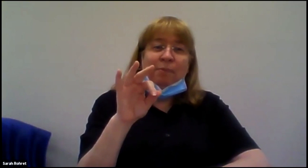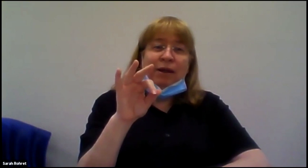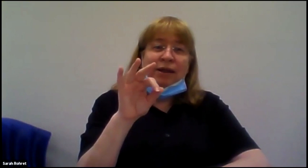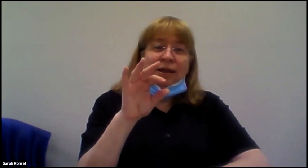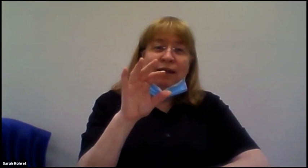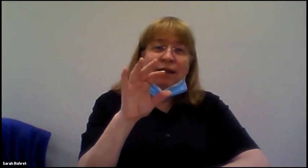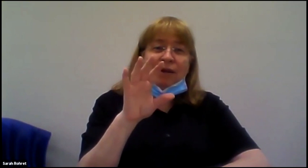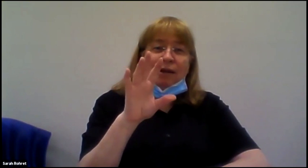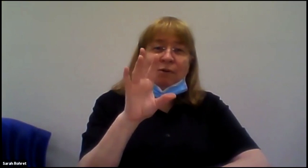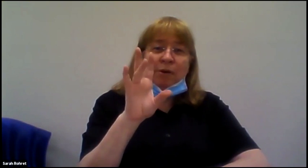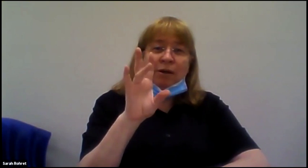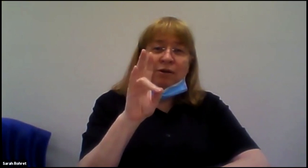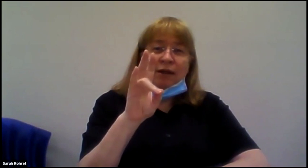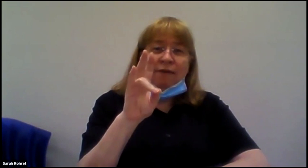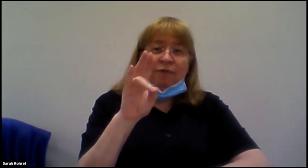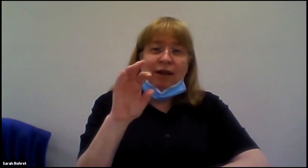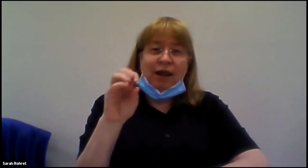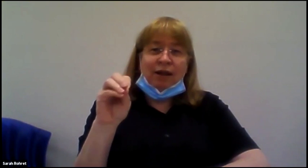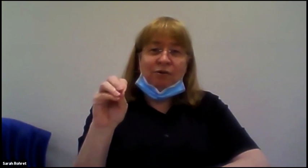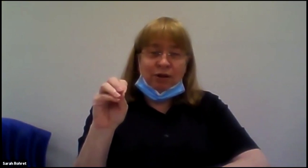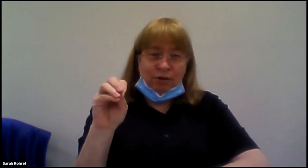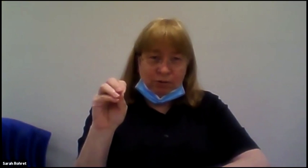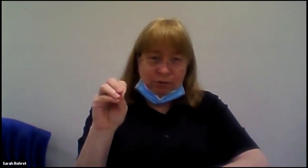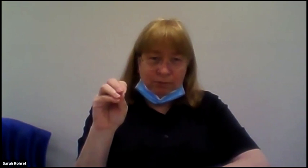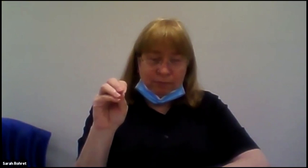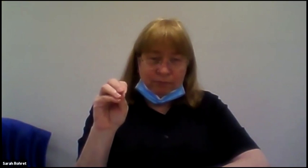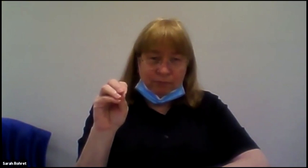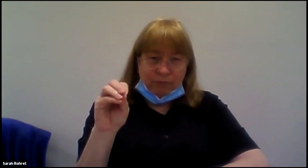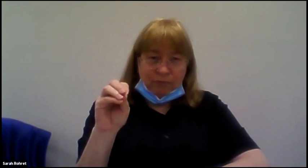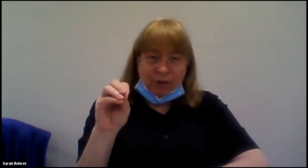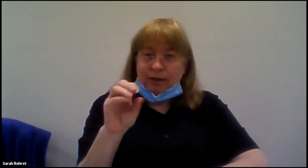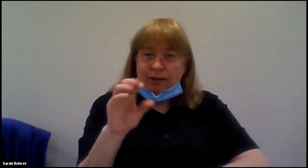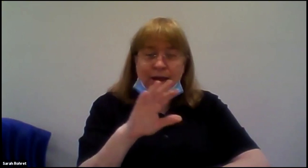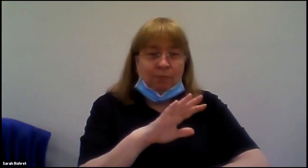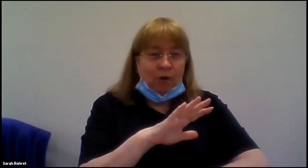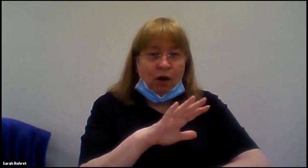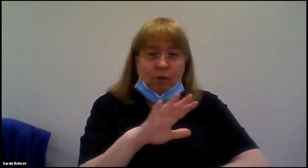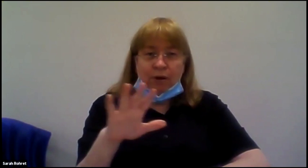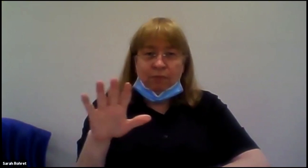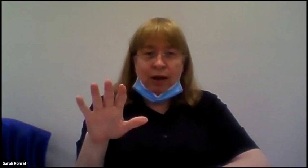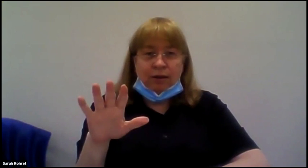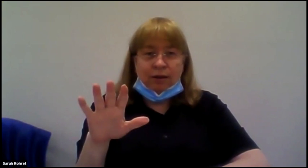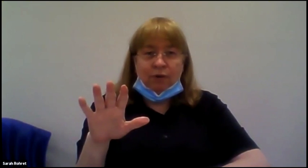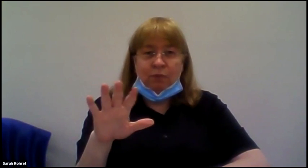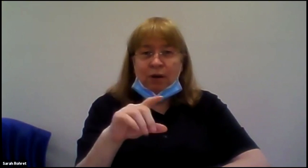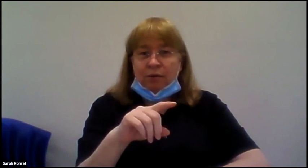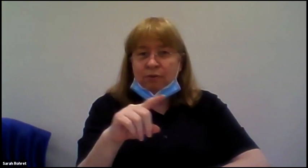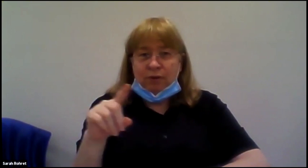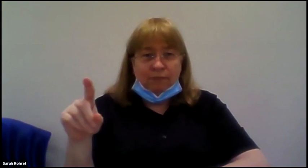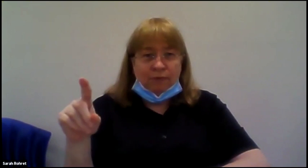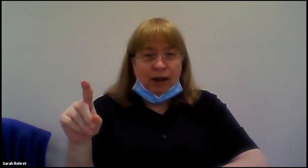be 70 would be your 7 and your 0. Same all the way west, 71 through